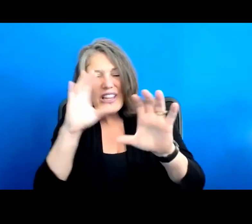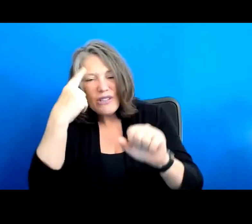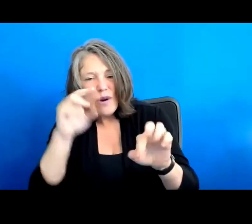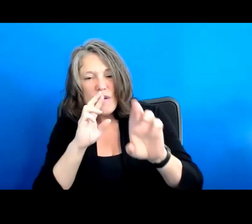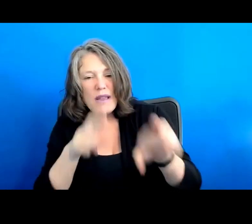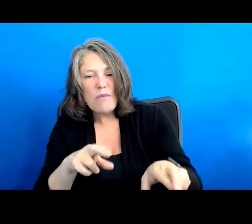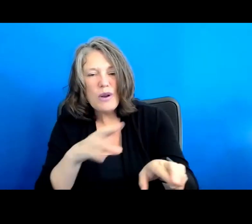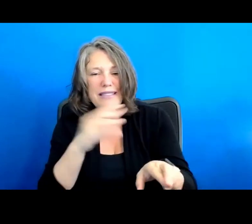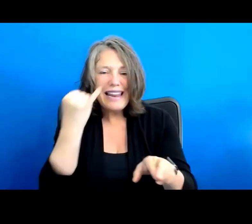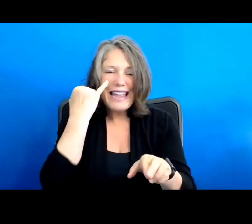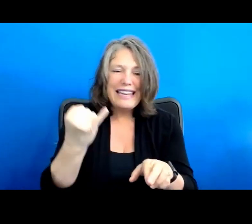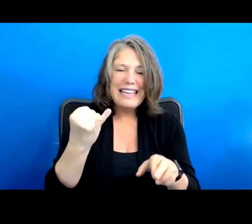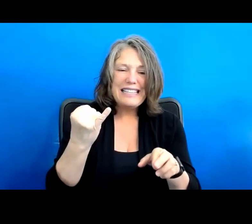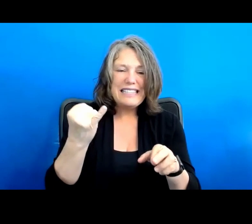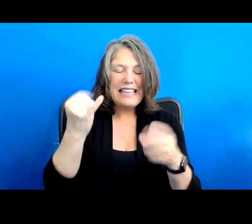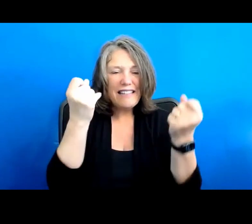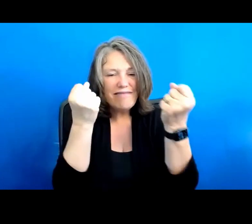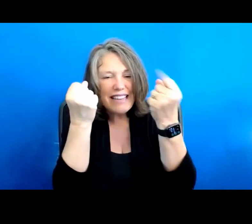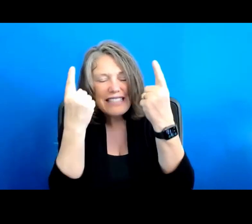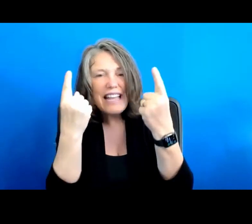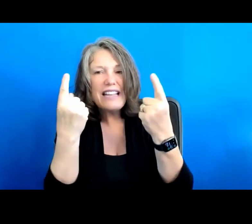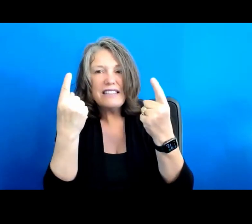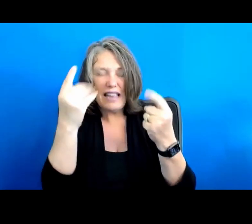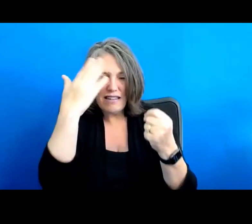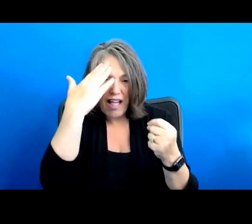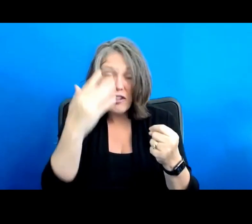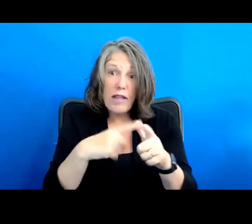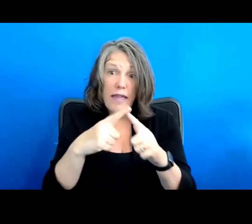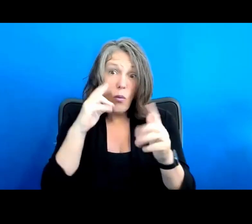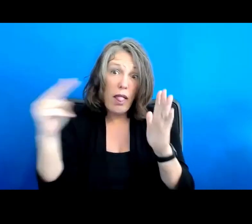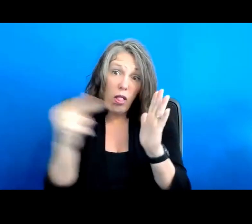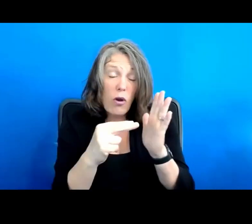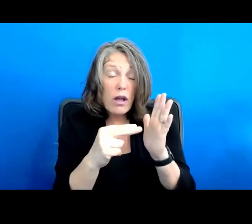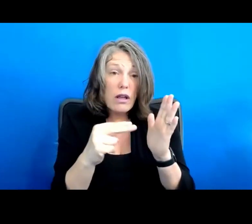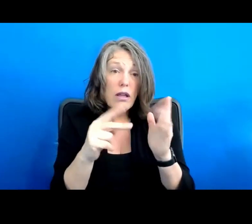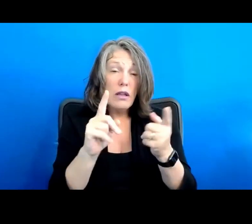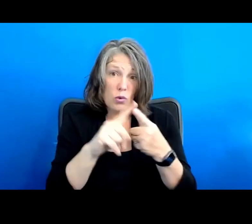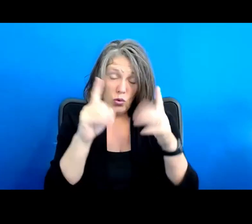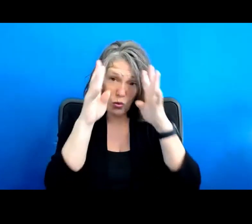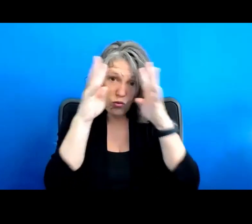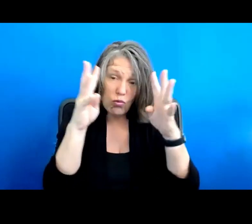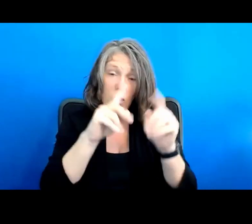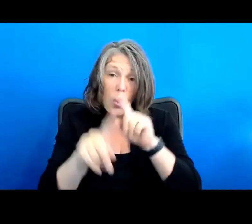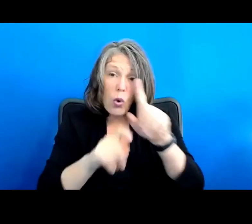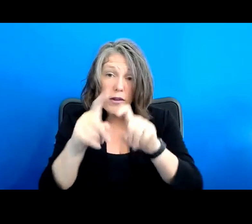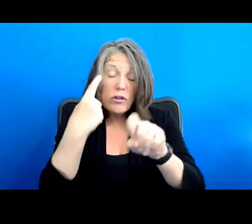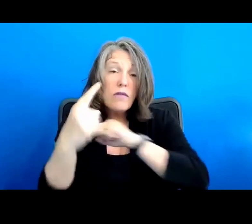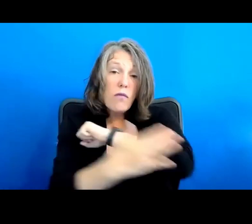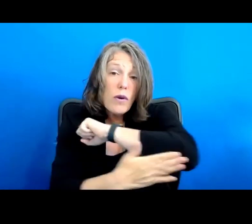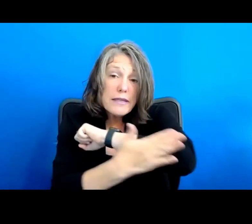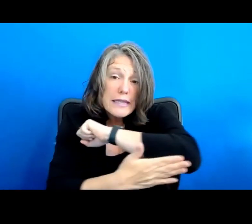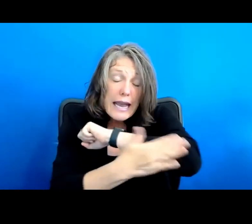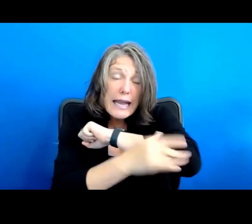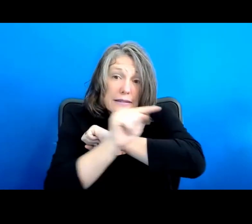routinely cites to these in-country reports in putting together its questions to the states, as well